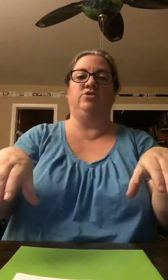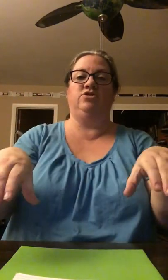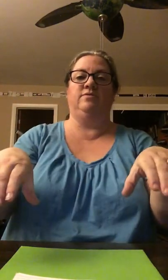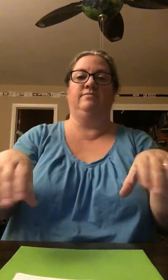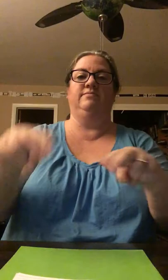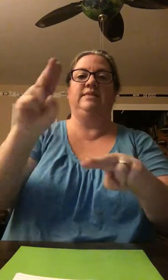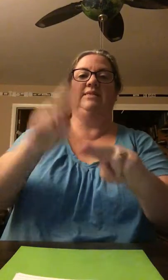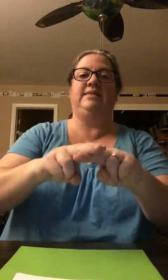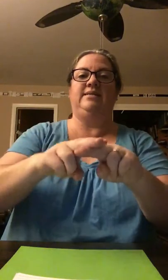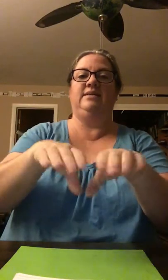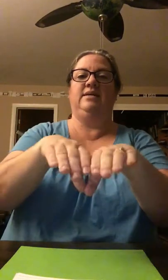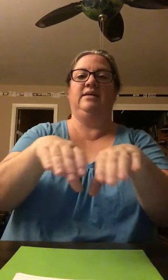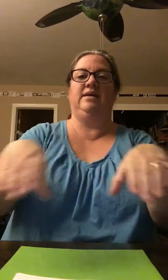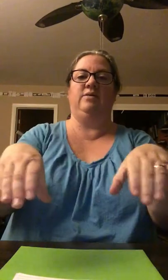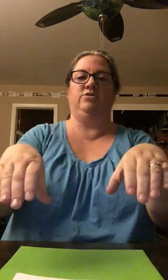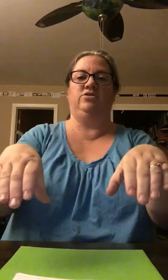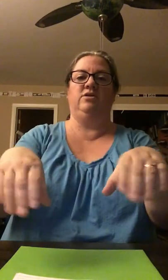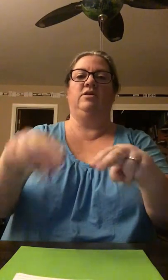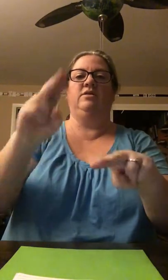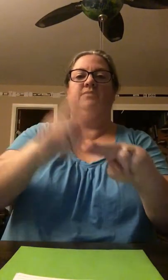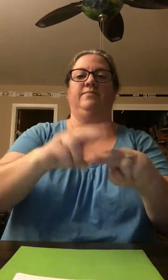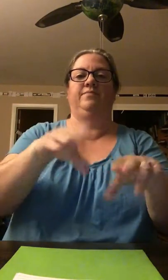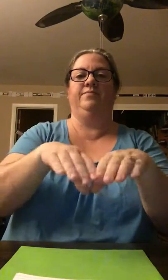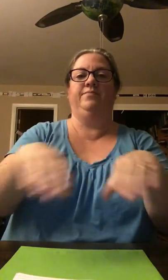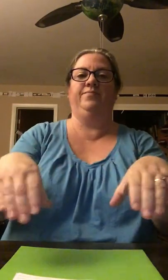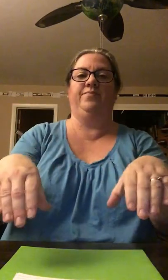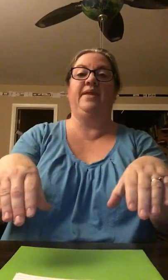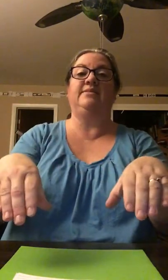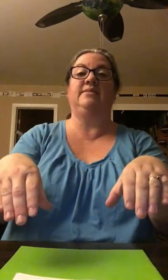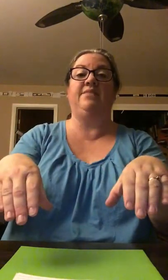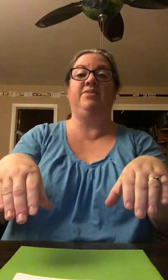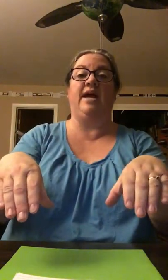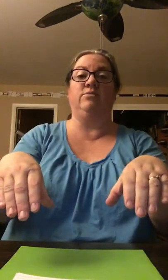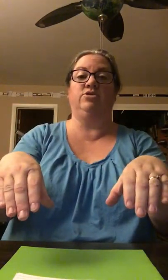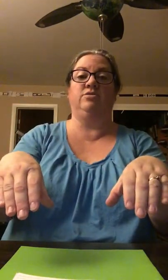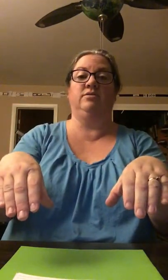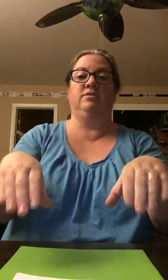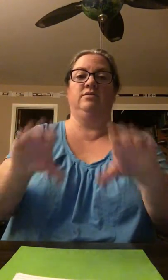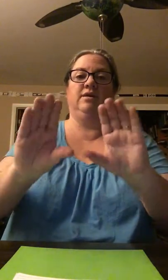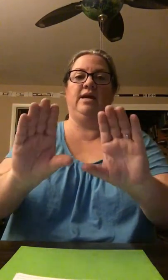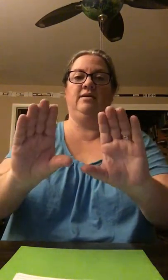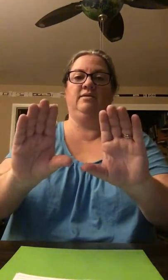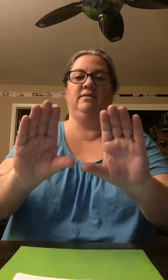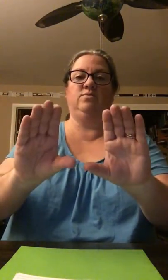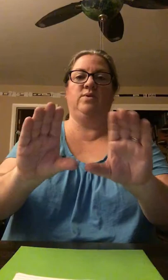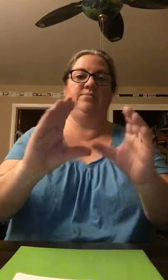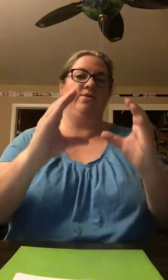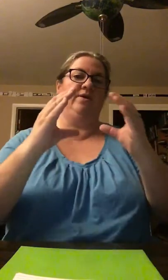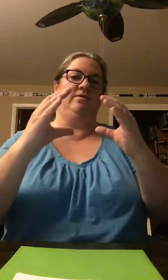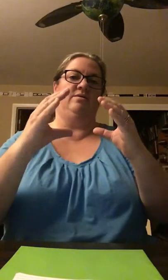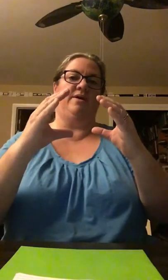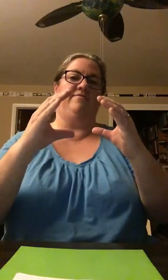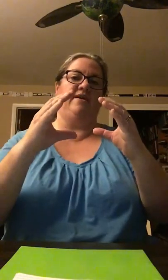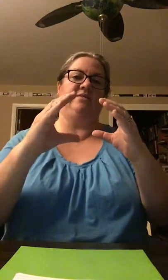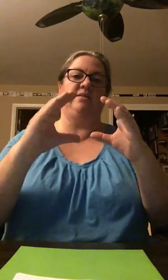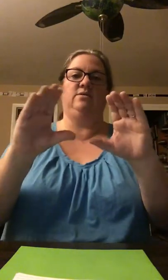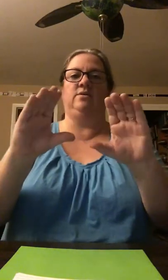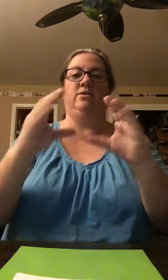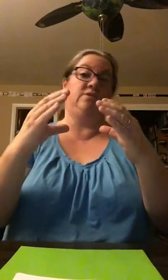couch. Sit, couch. That's a sign for couch. Okay, this is what I'm doing. They're modified C. Oh, they're